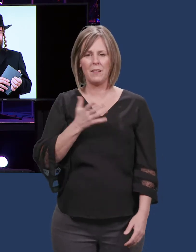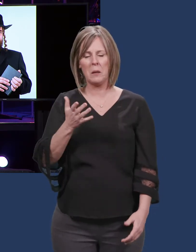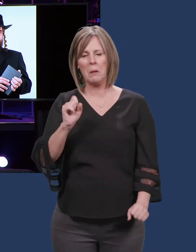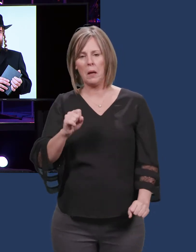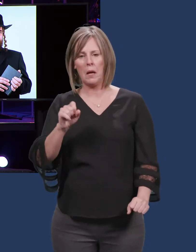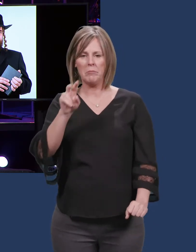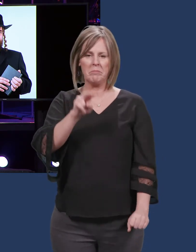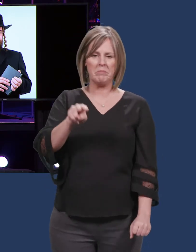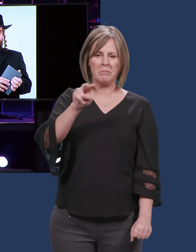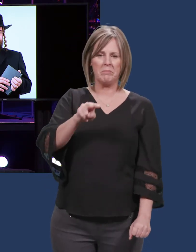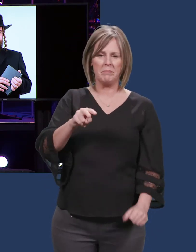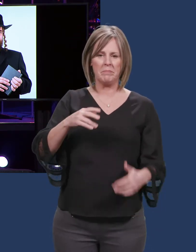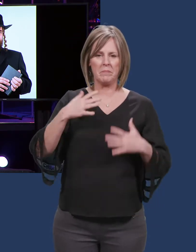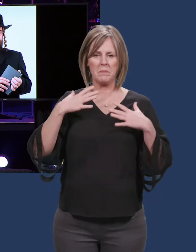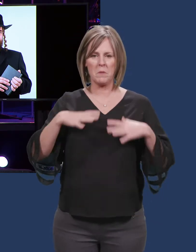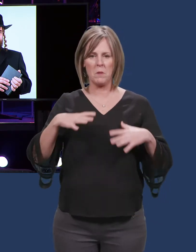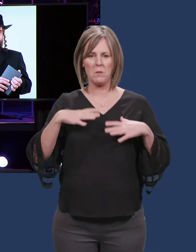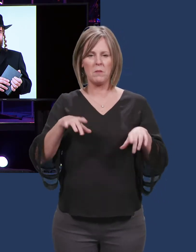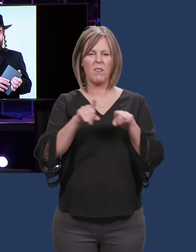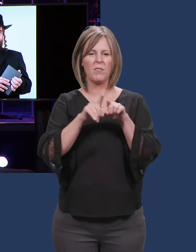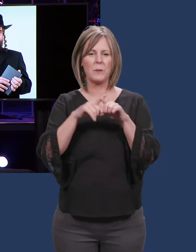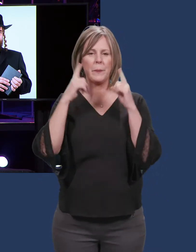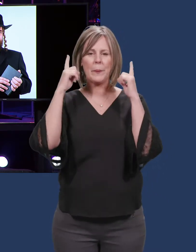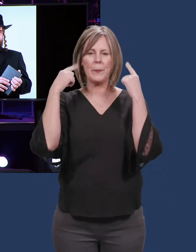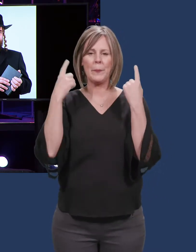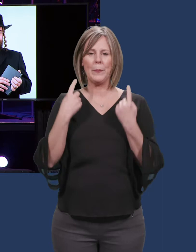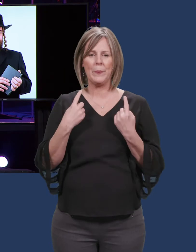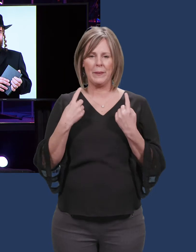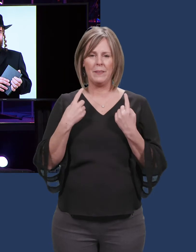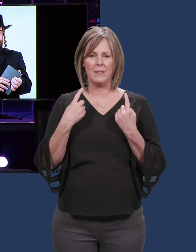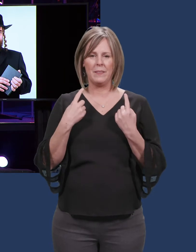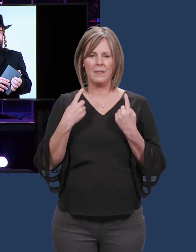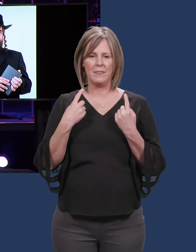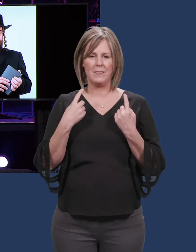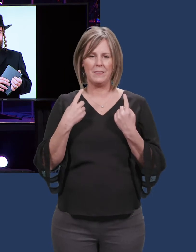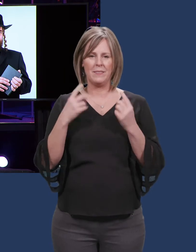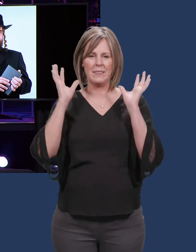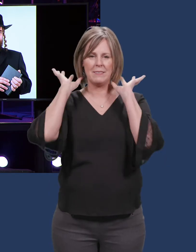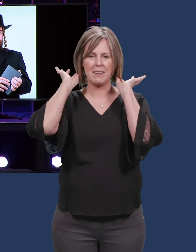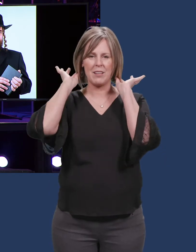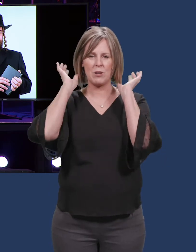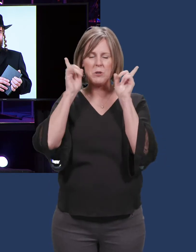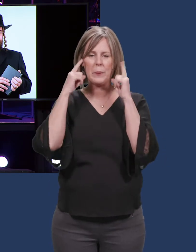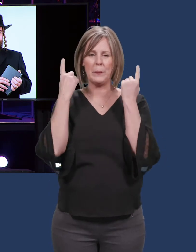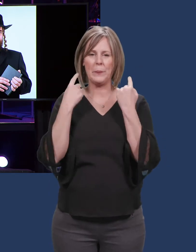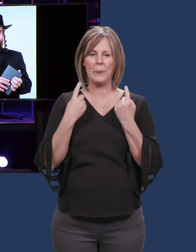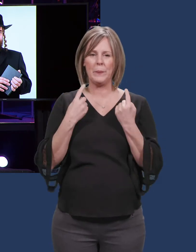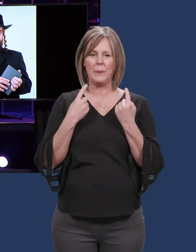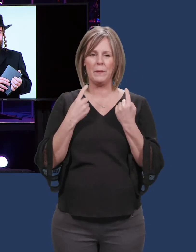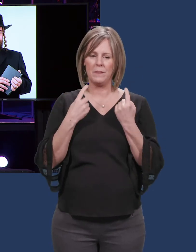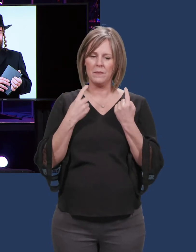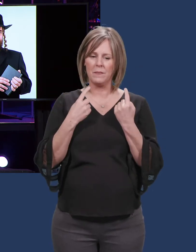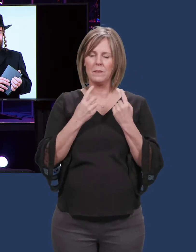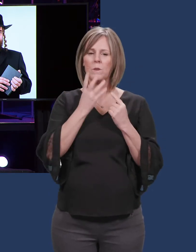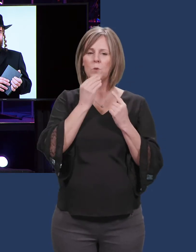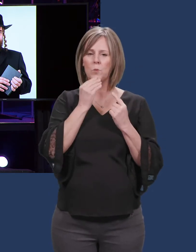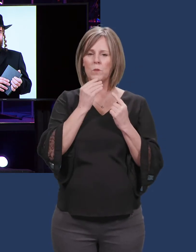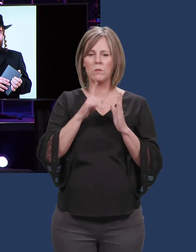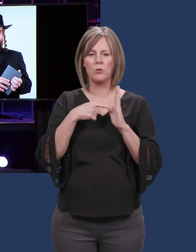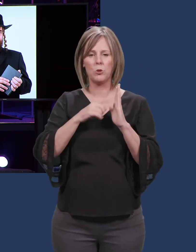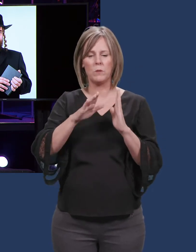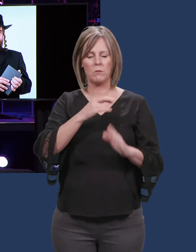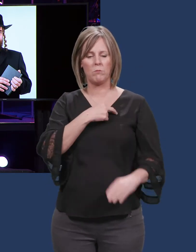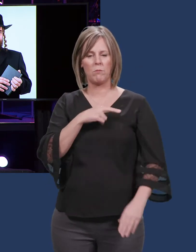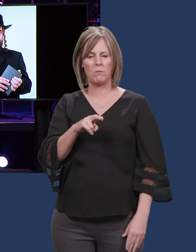but a big indicator is the haircut. The way his hair is designed is to show his faith, what